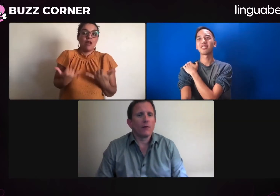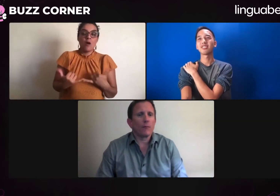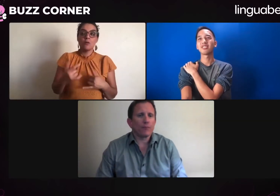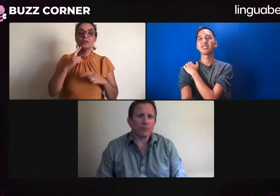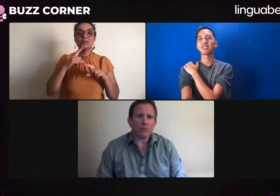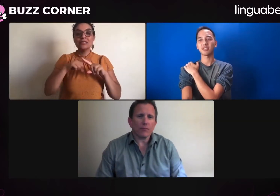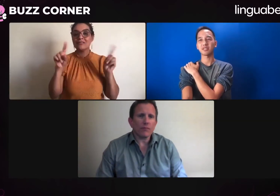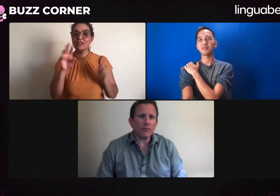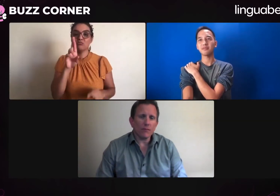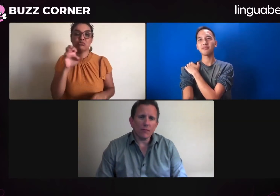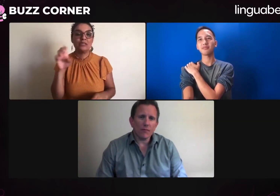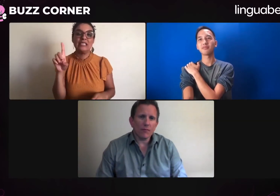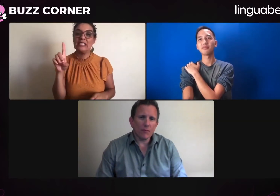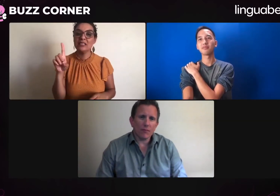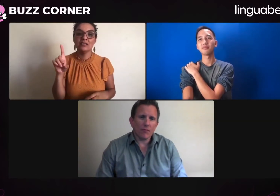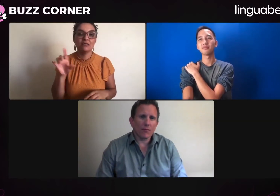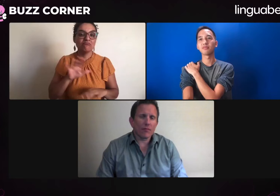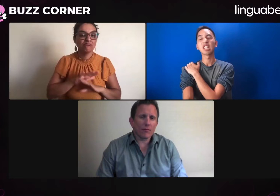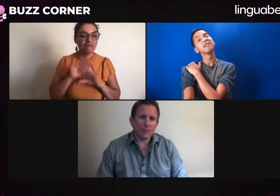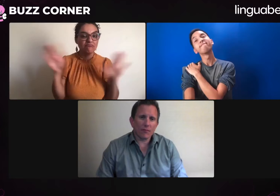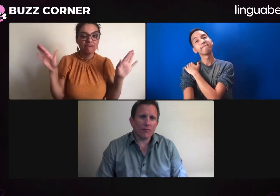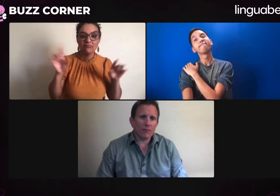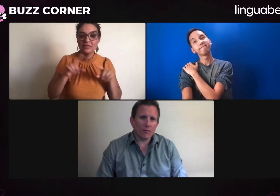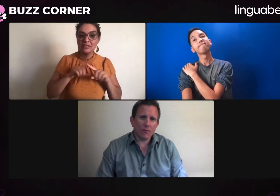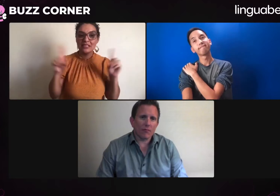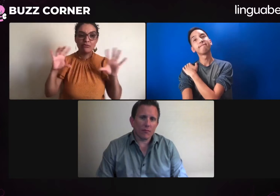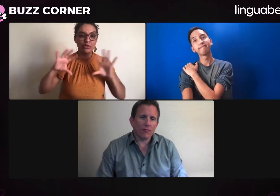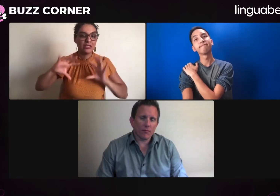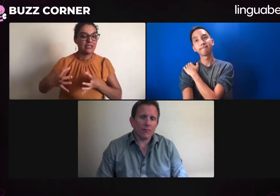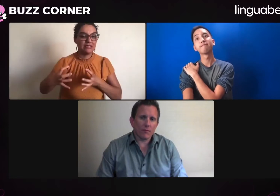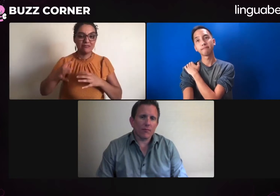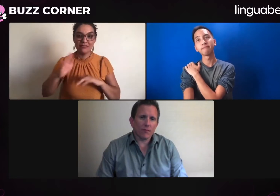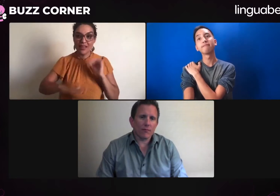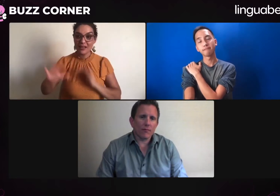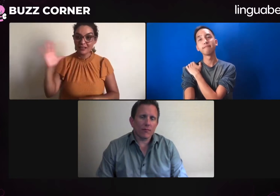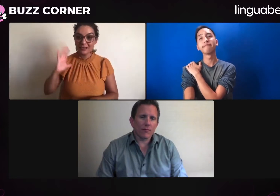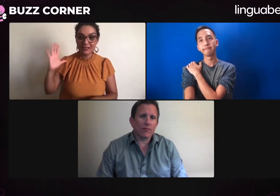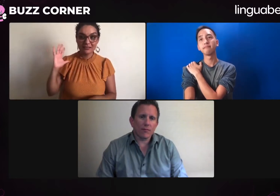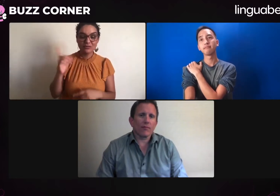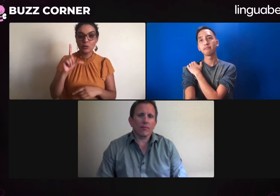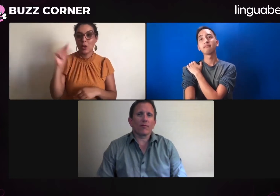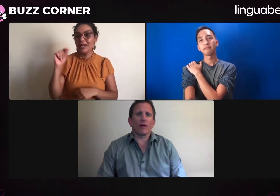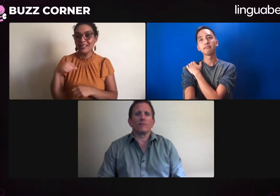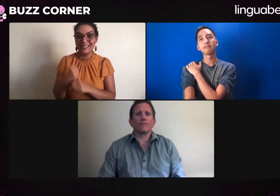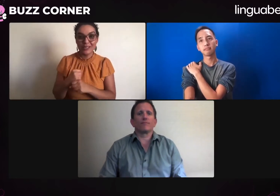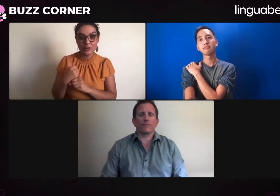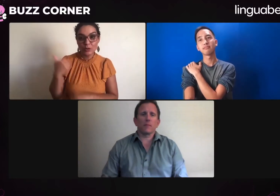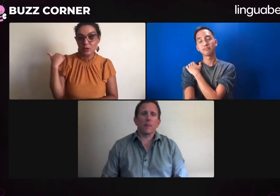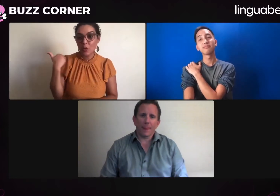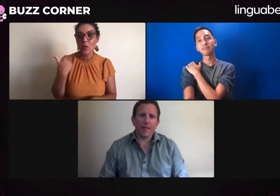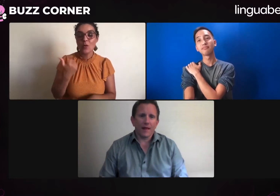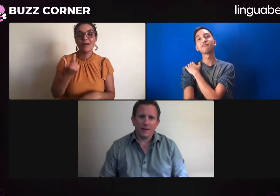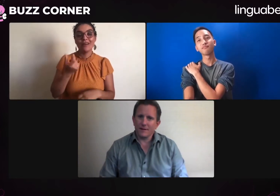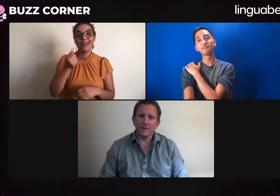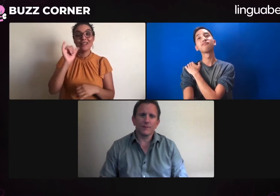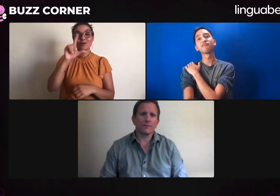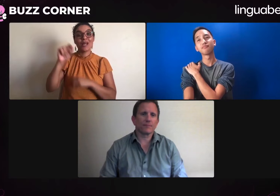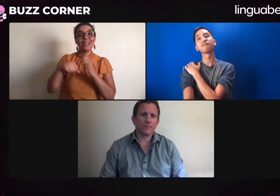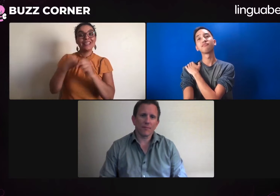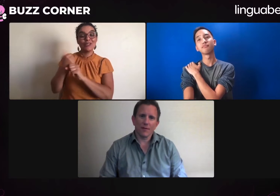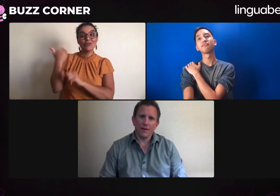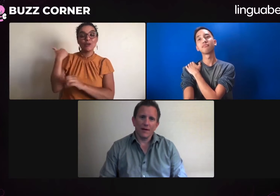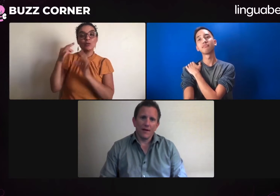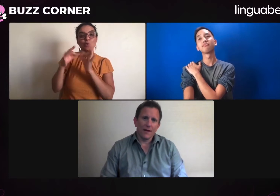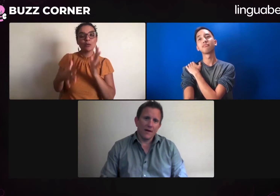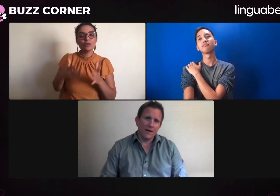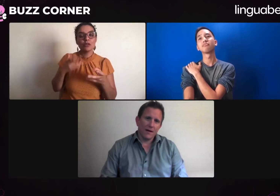I think interpreters right now are a different breed, just to be honest. We have a whole different breed than we did 20 years